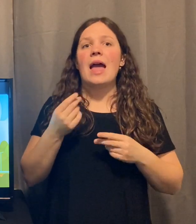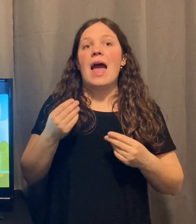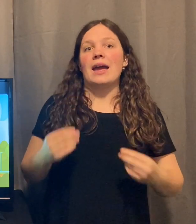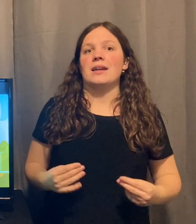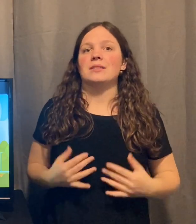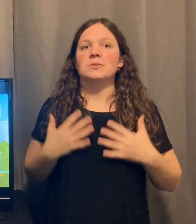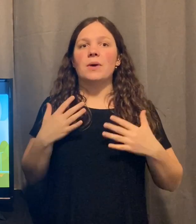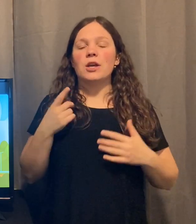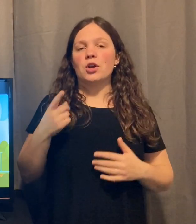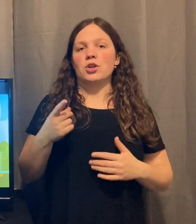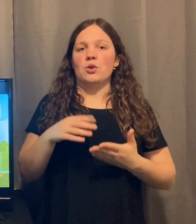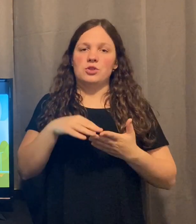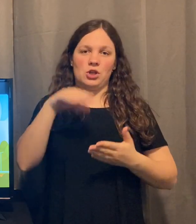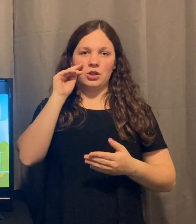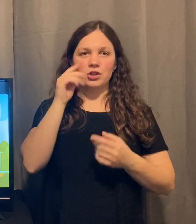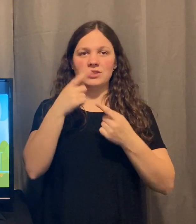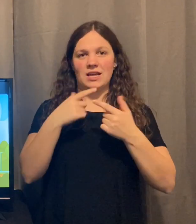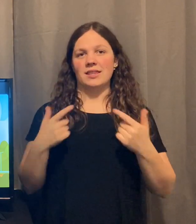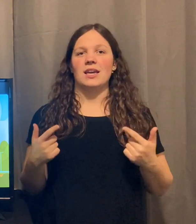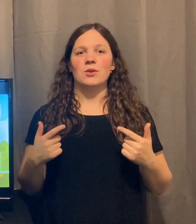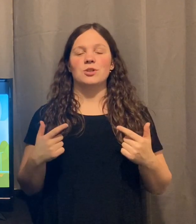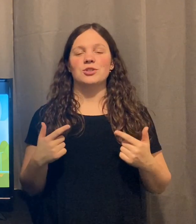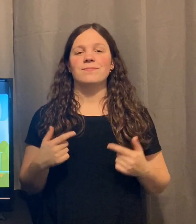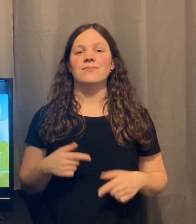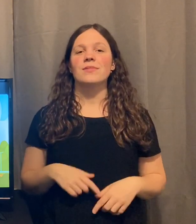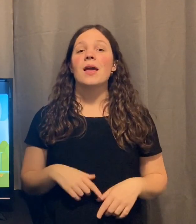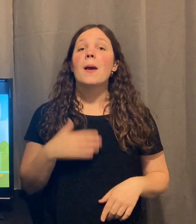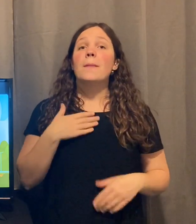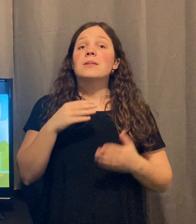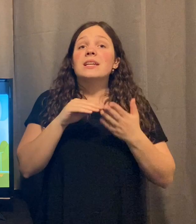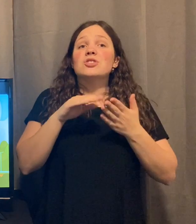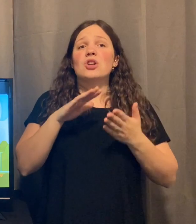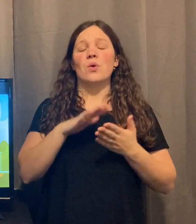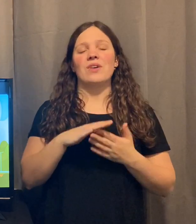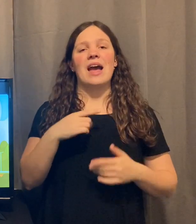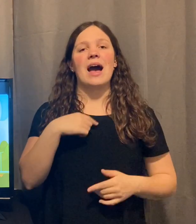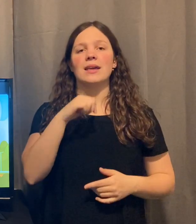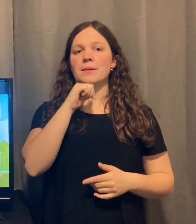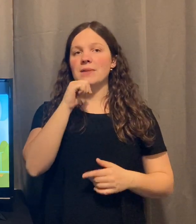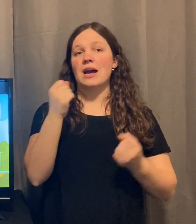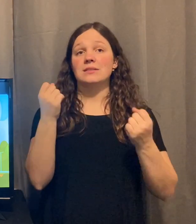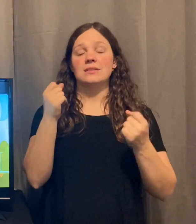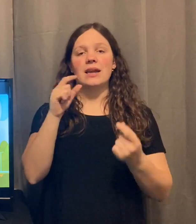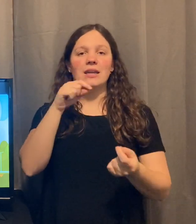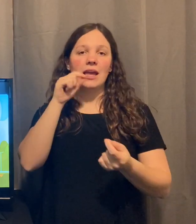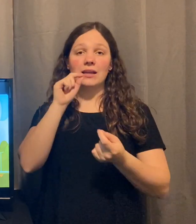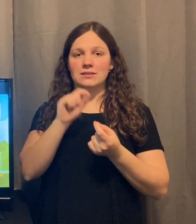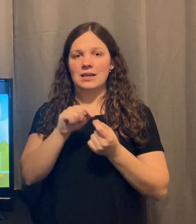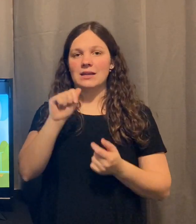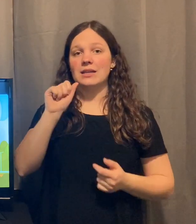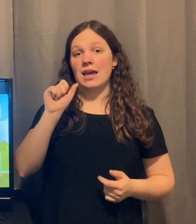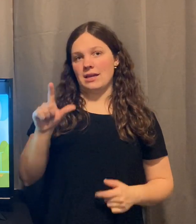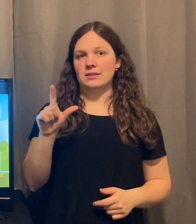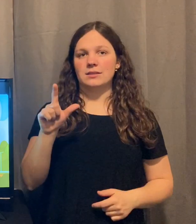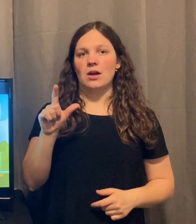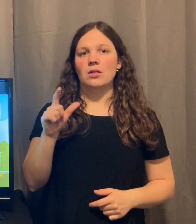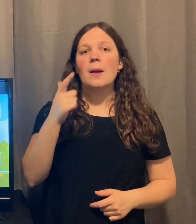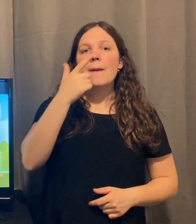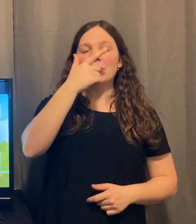and inspire you to learn sign language. Please note that I am not signing exact ASL